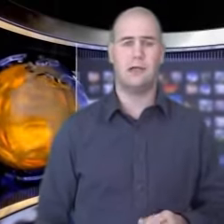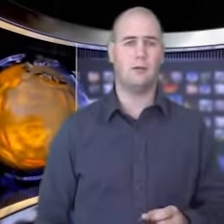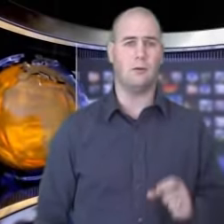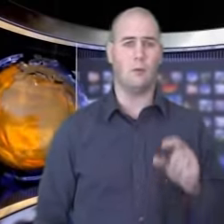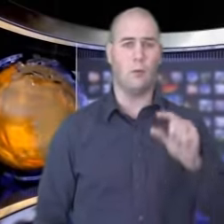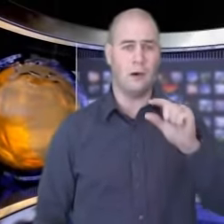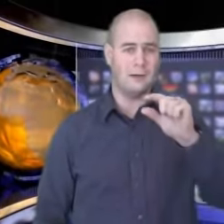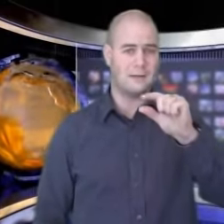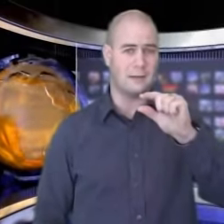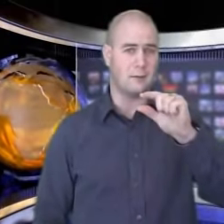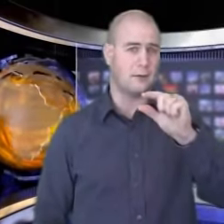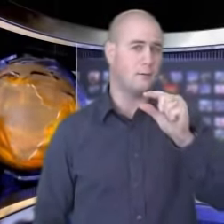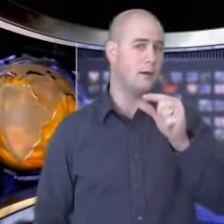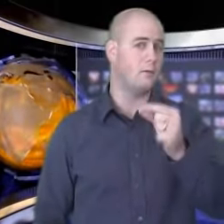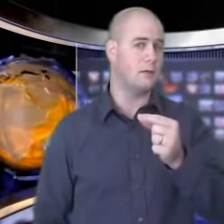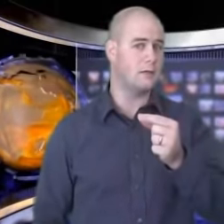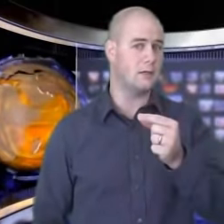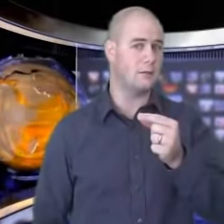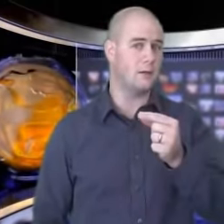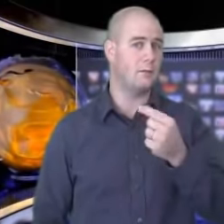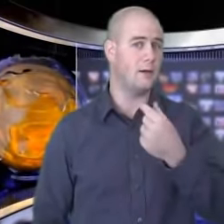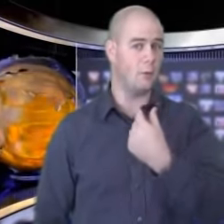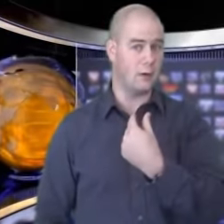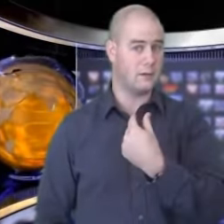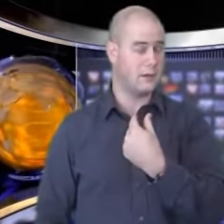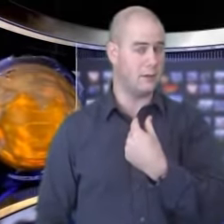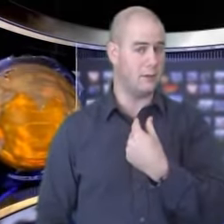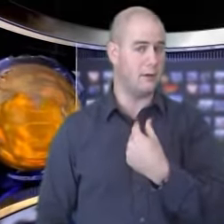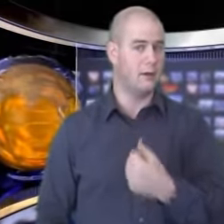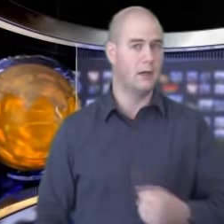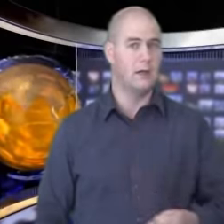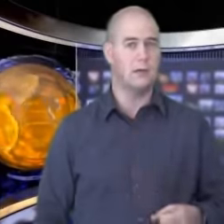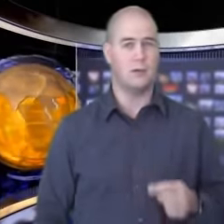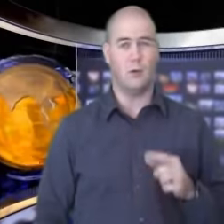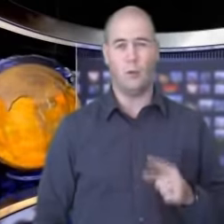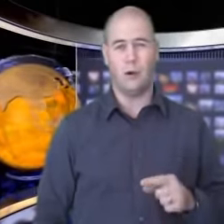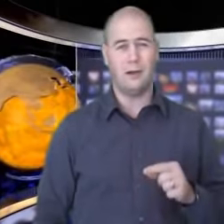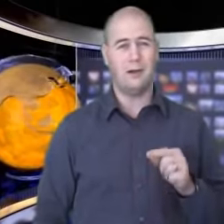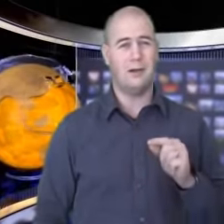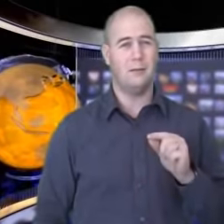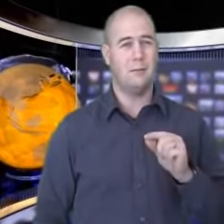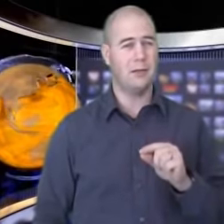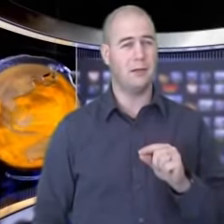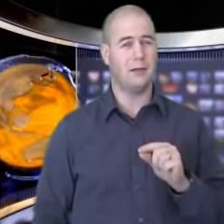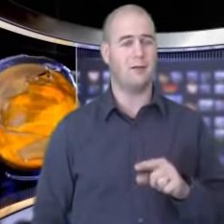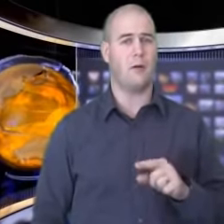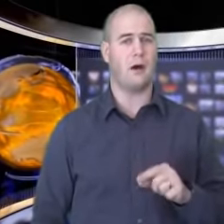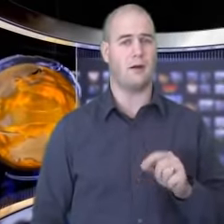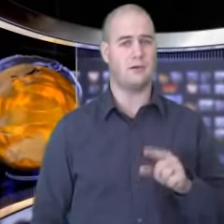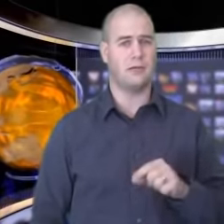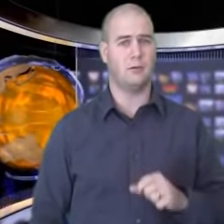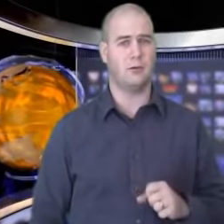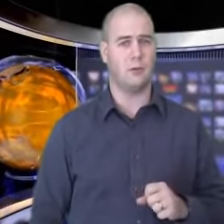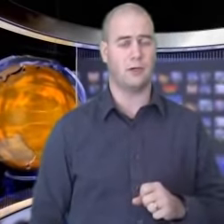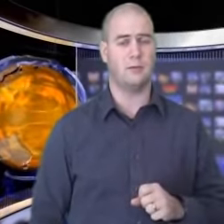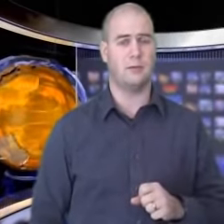equal 1 centimeter by 1 centimeter by 1 centimeter. So 1 milliliter of water is equal to